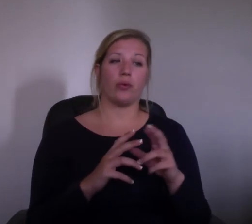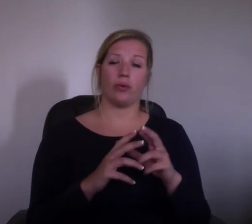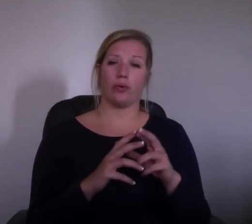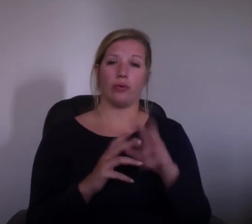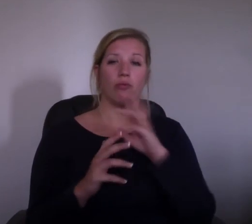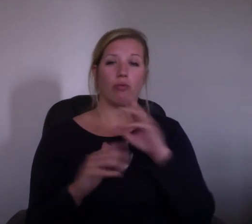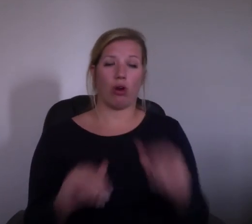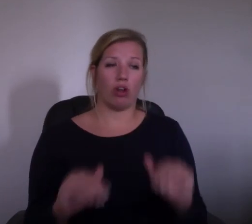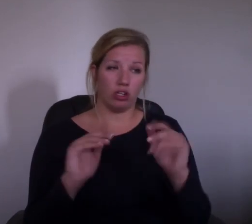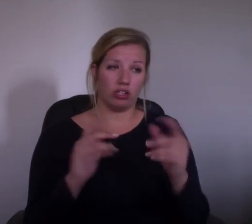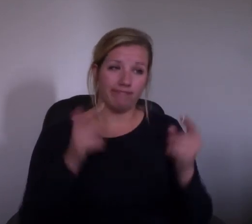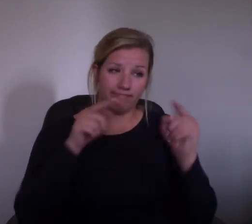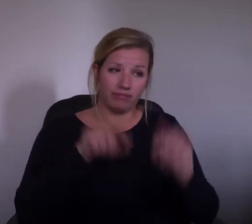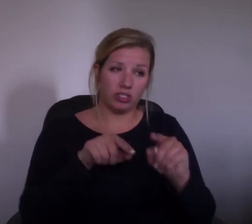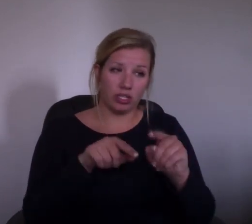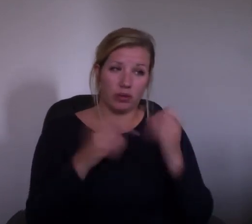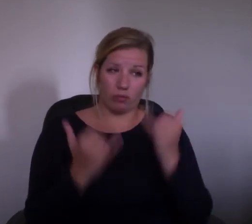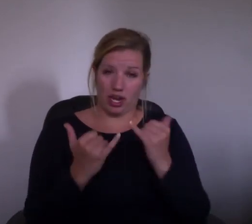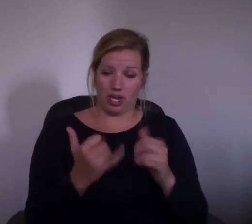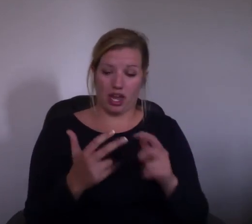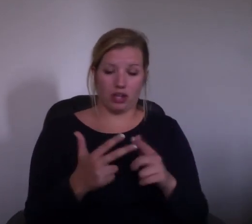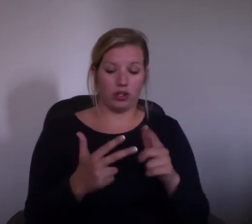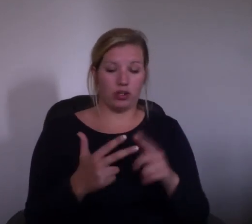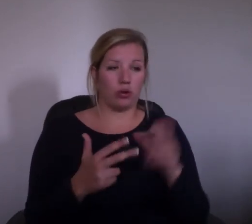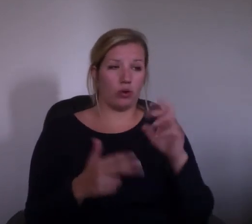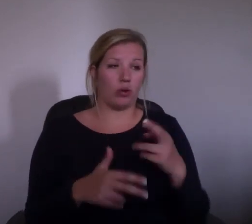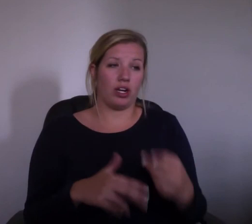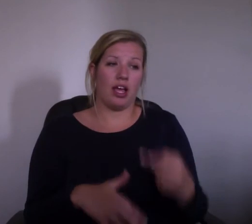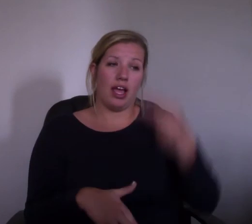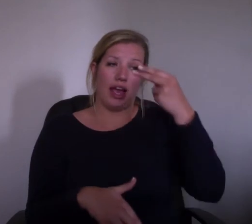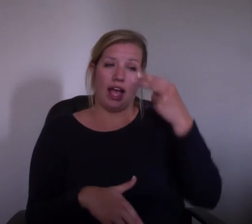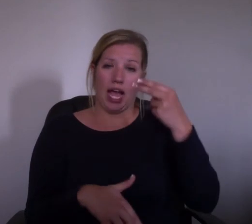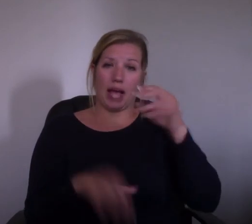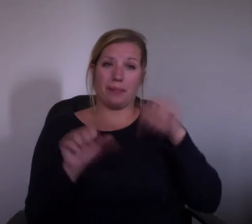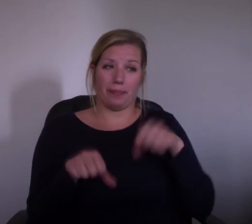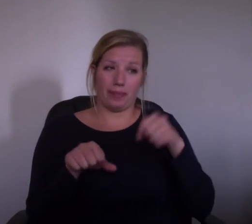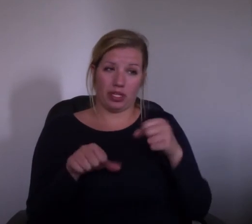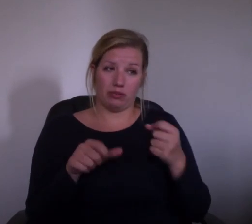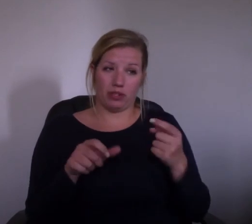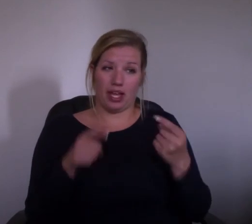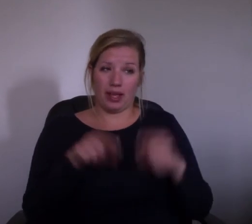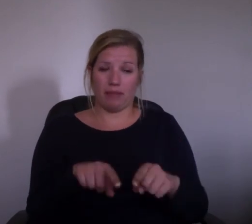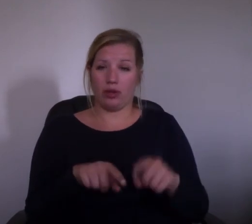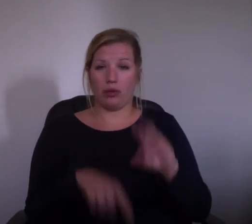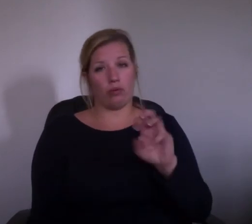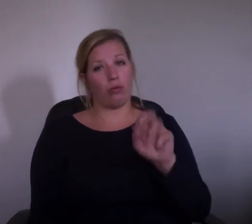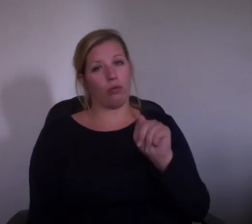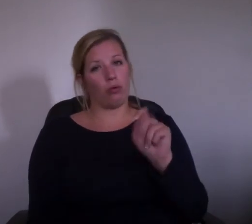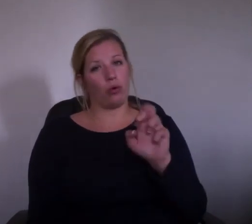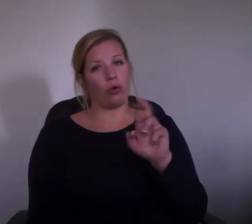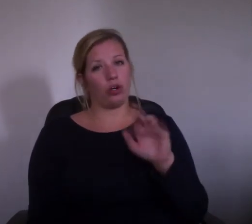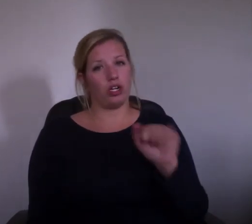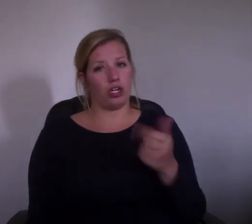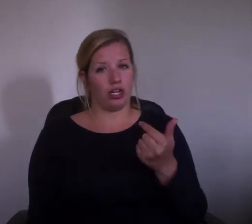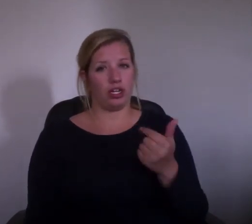occurring, is imminent, or has a high probability of occurring. A warning is used for conditions posing a threat